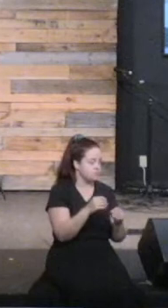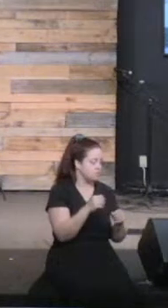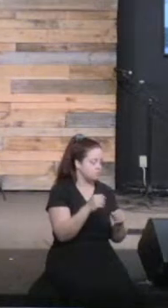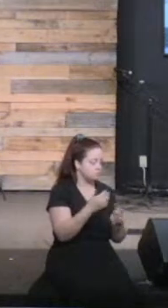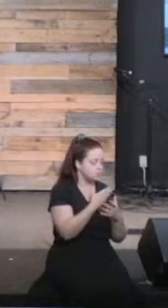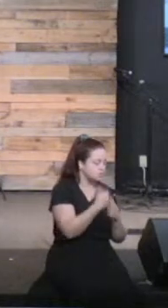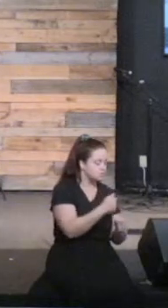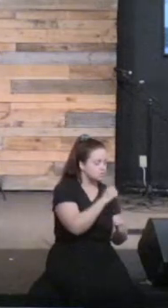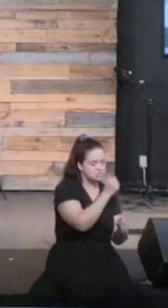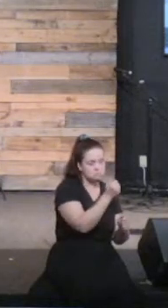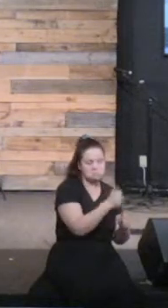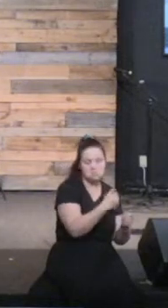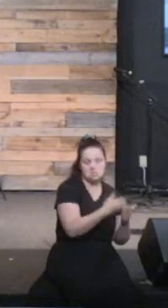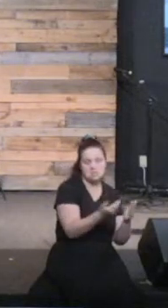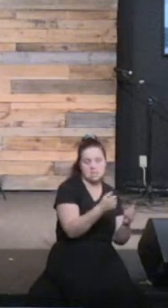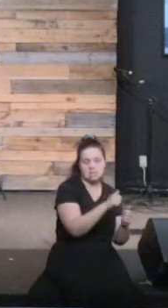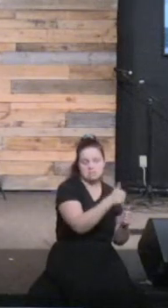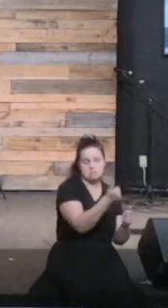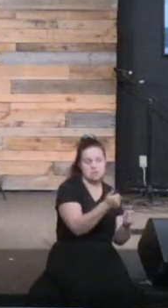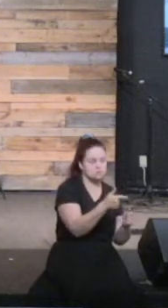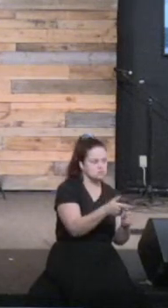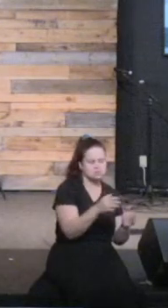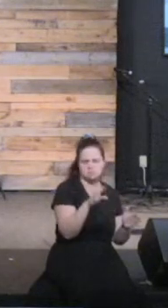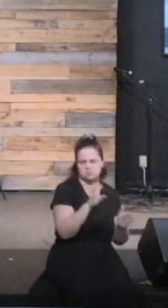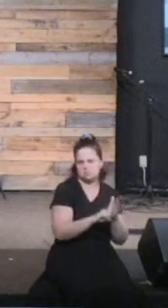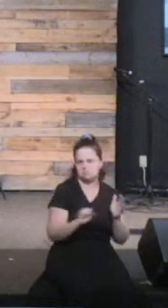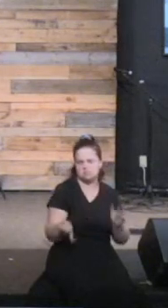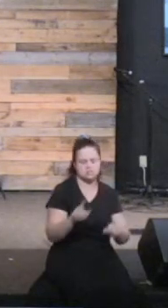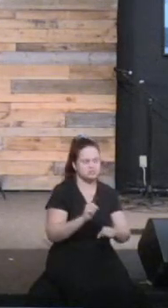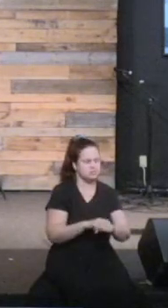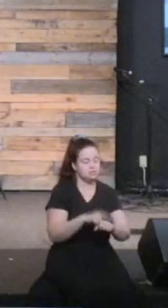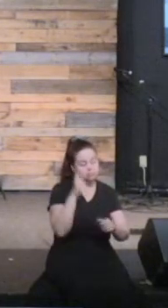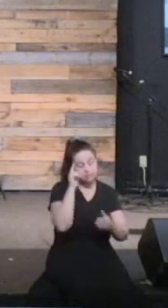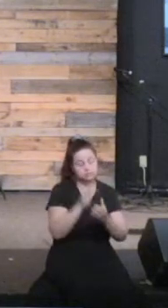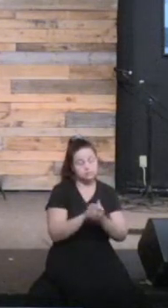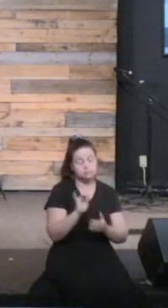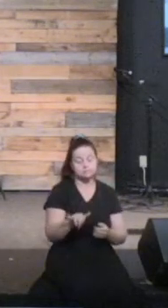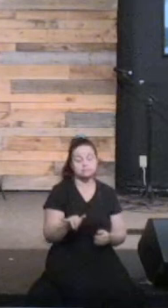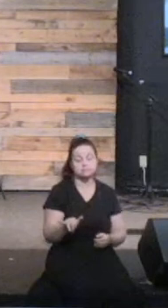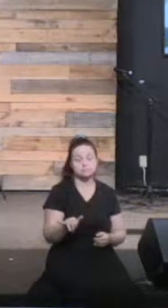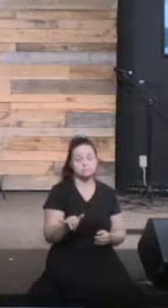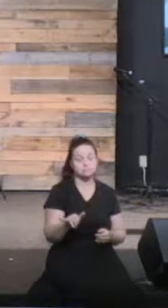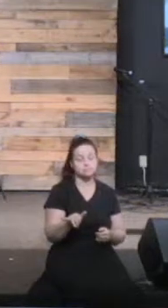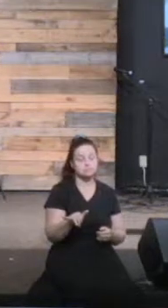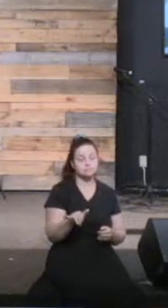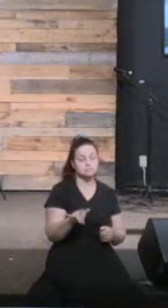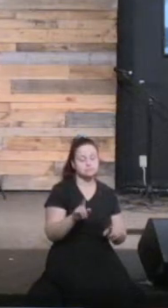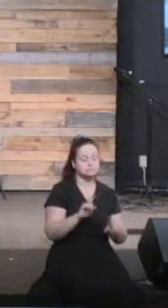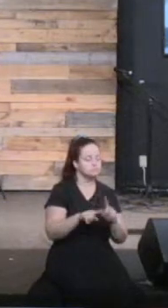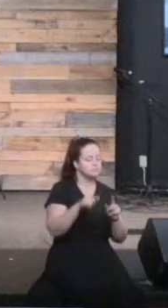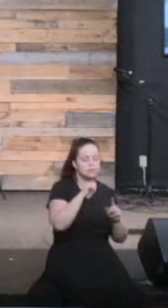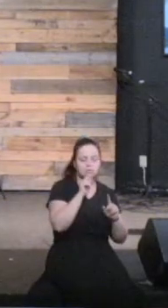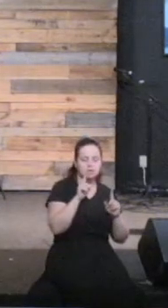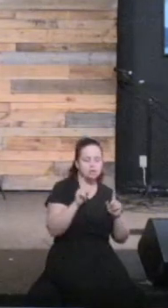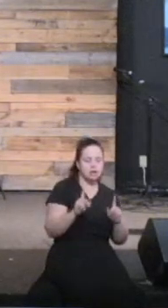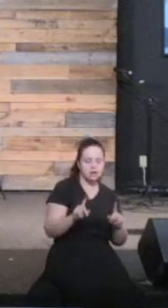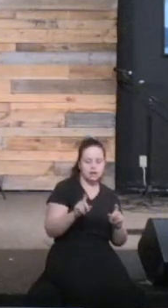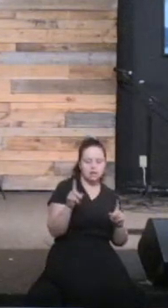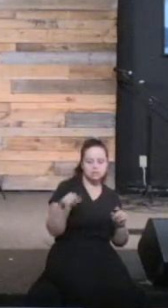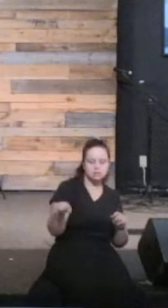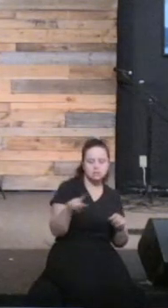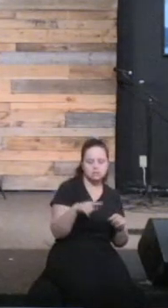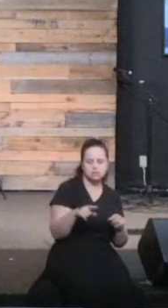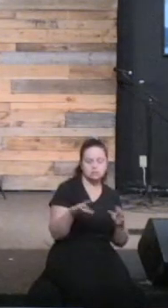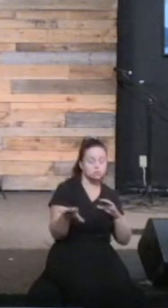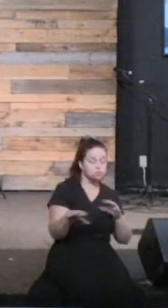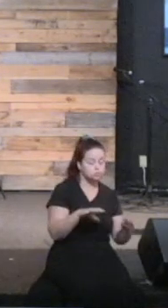your time believe that but then he goes but but I'm not asking you to do something that